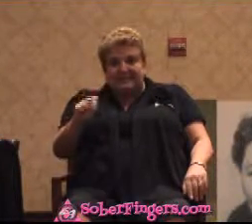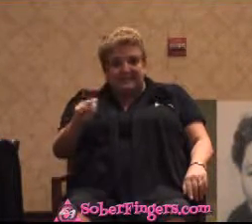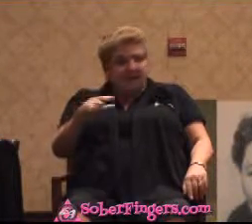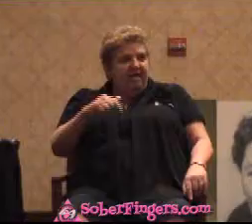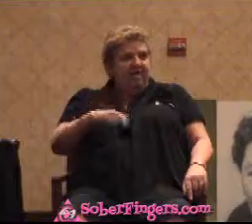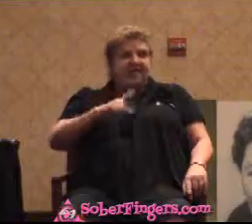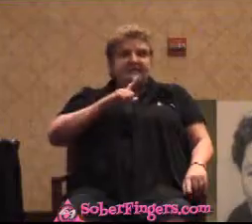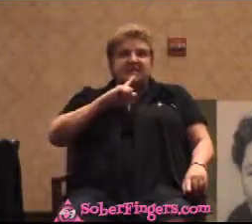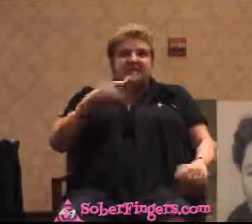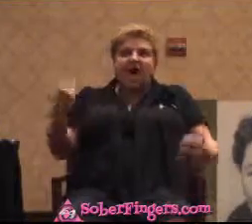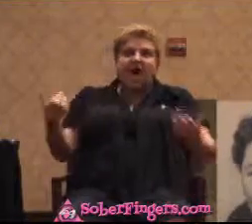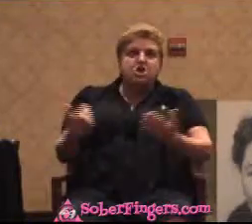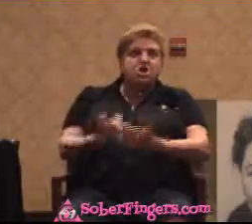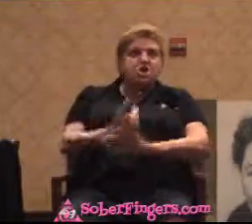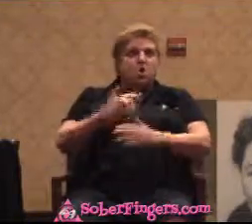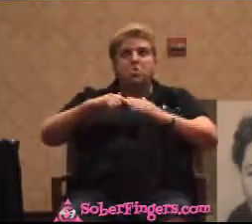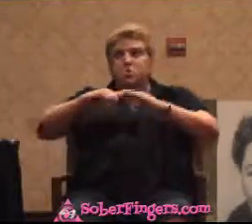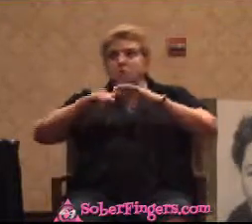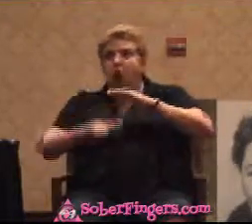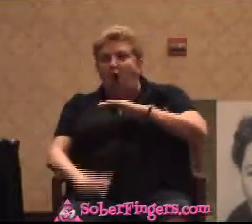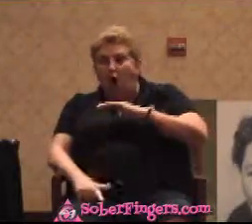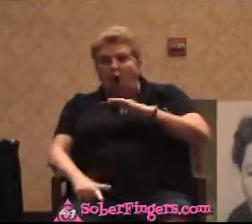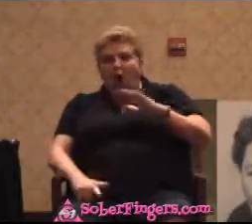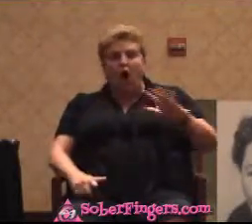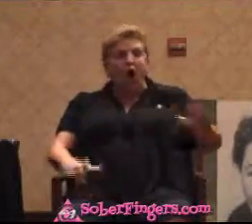You are at Alcoholics Anonymous.